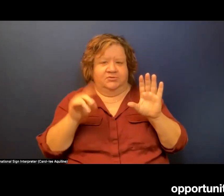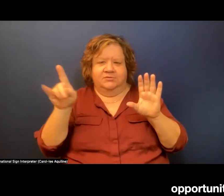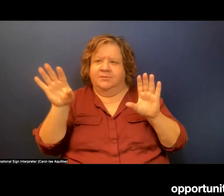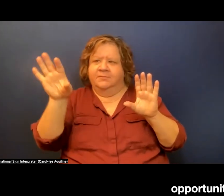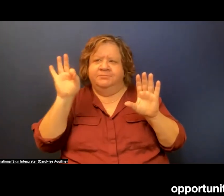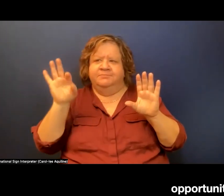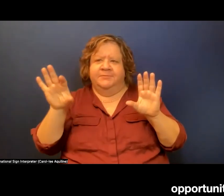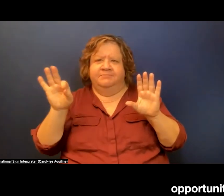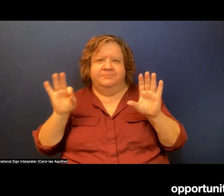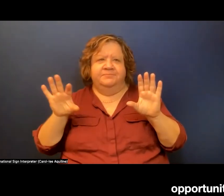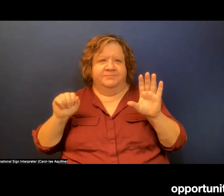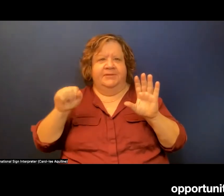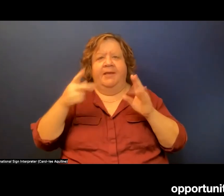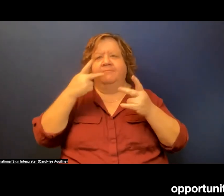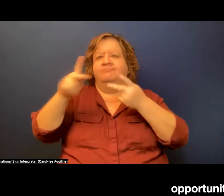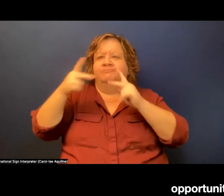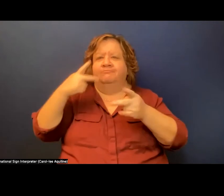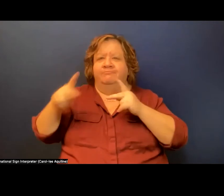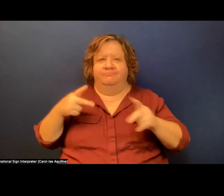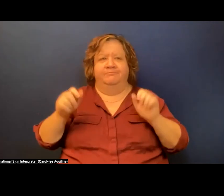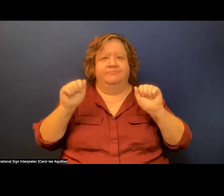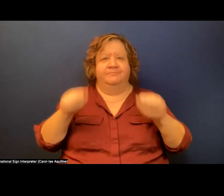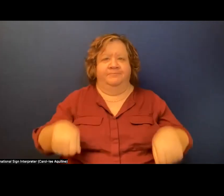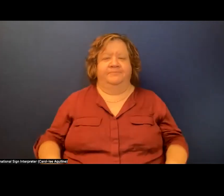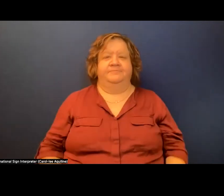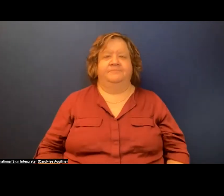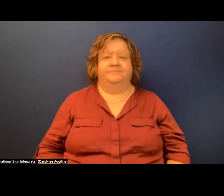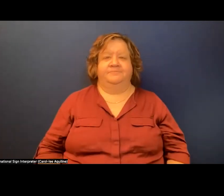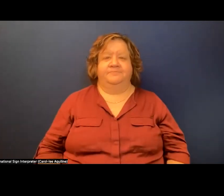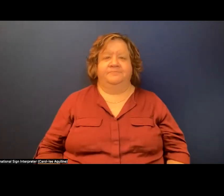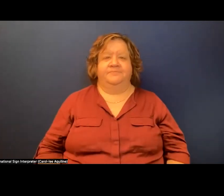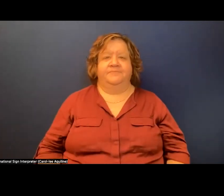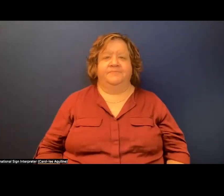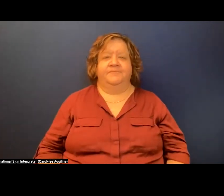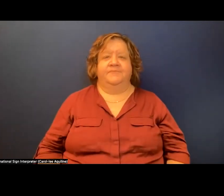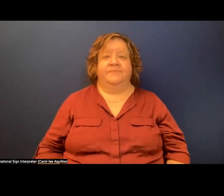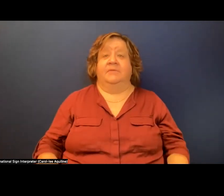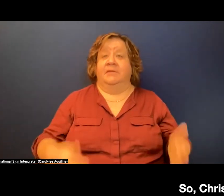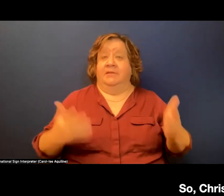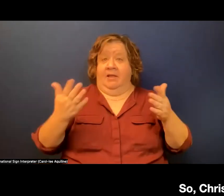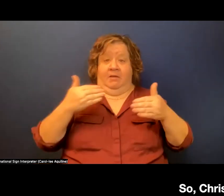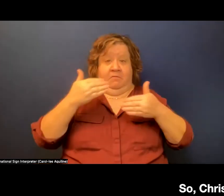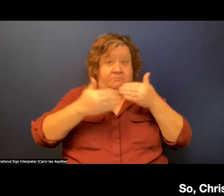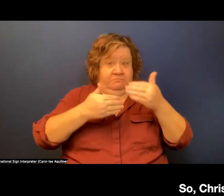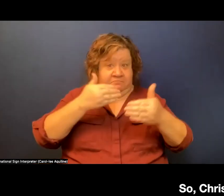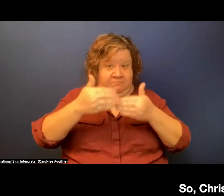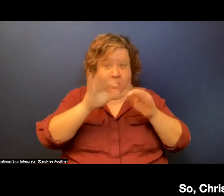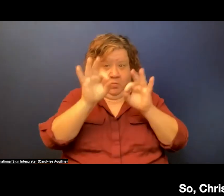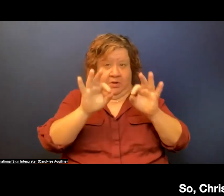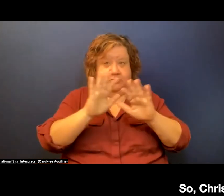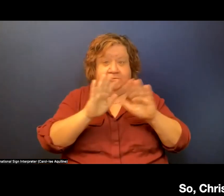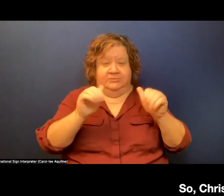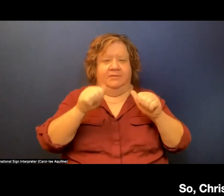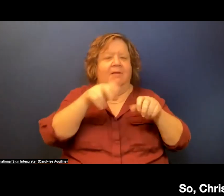we give an opportunity to the speakers to respond to those that could have been singled out. So